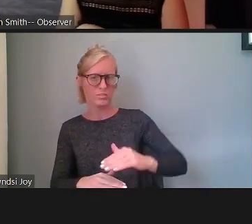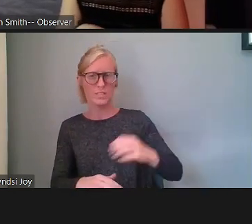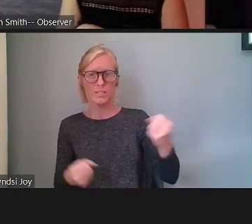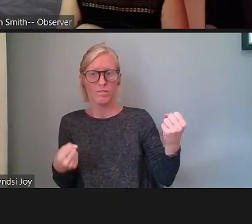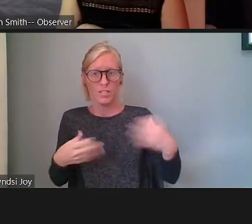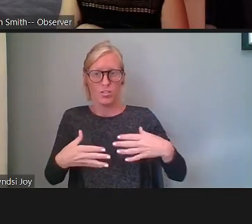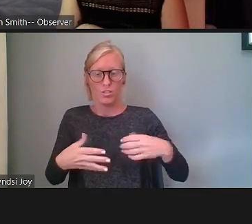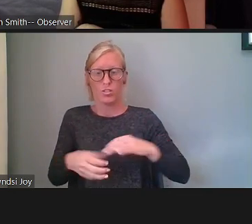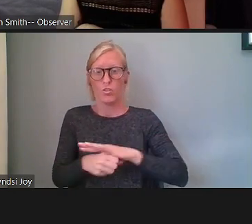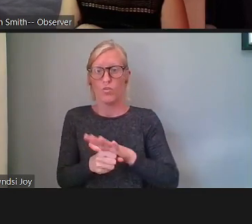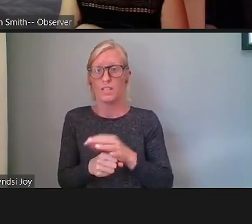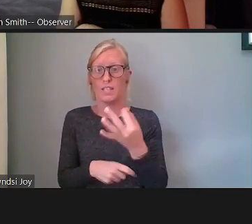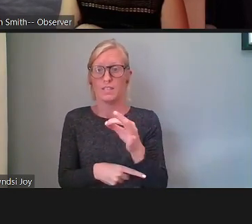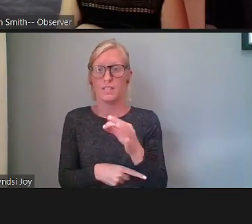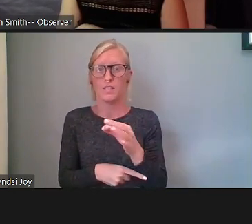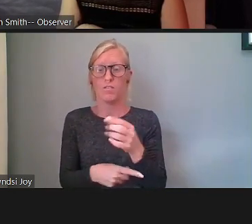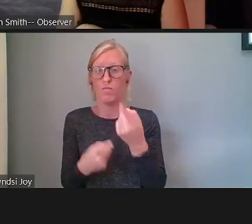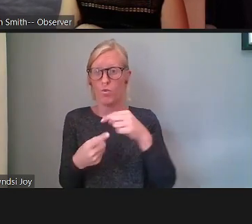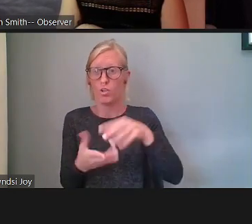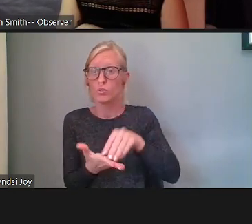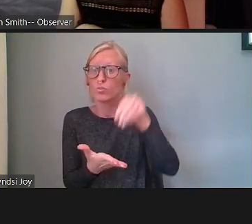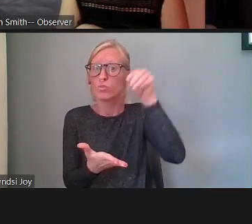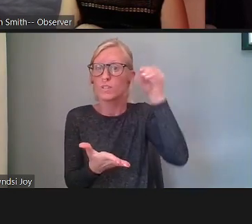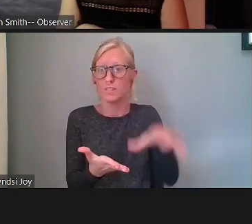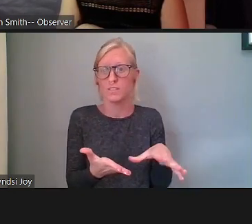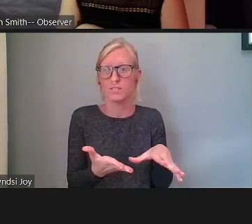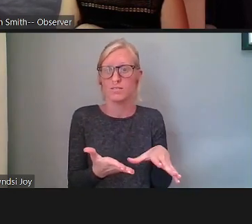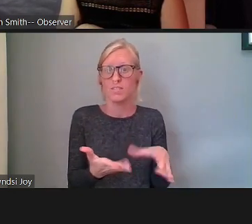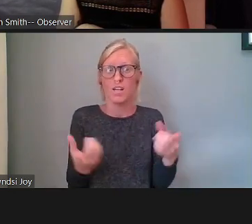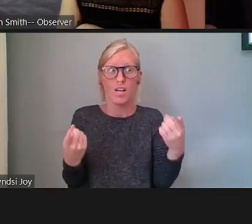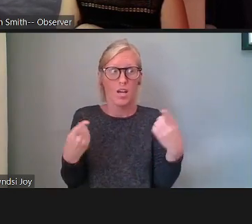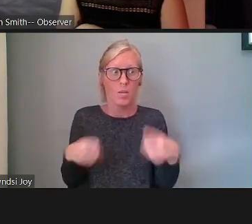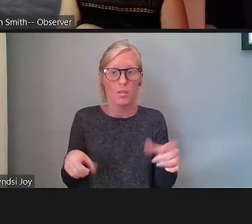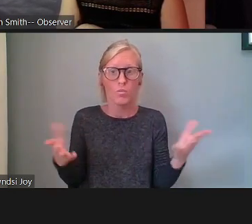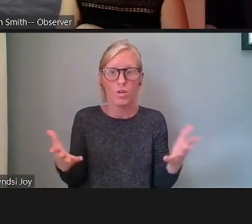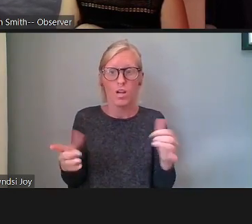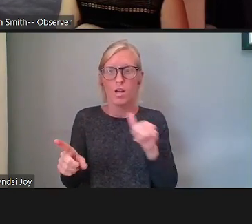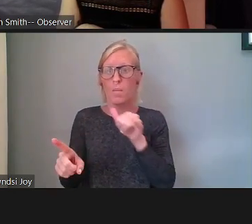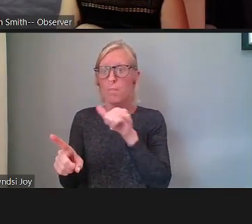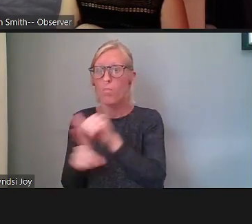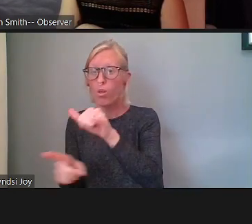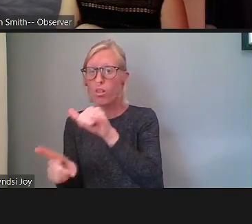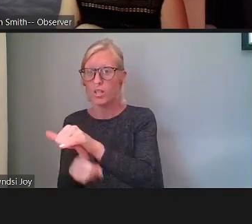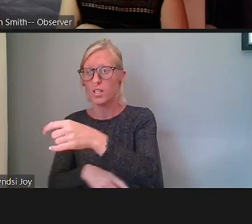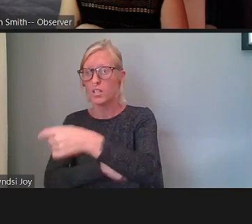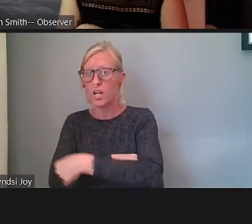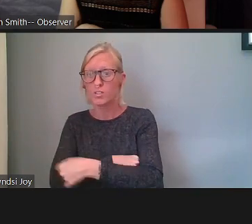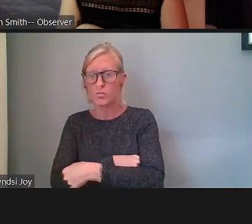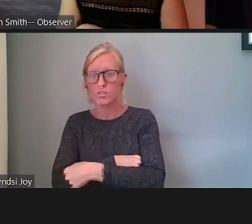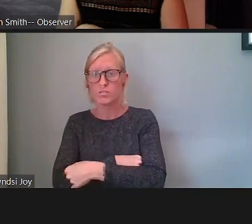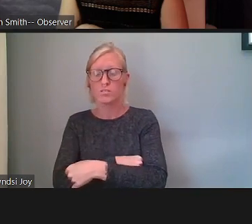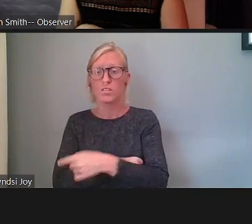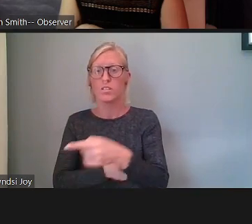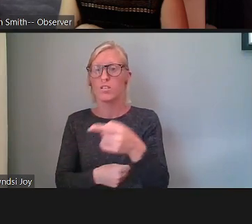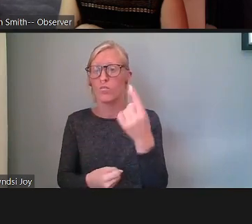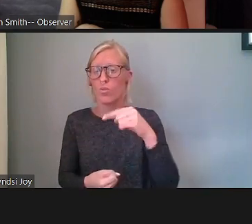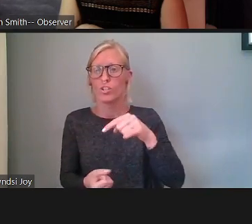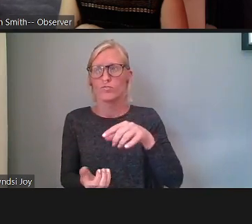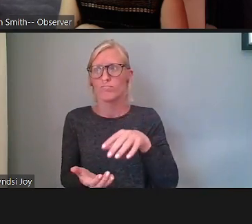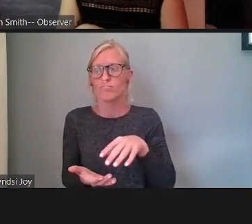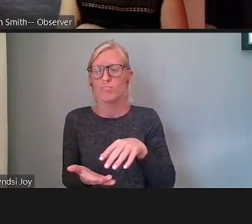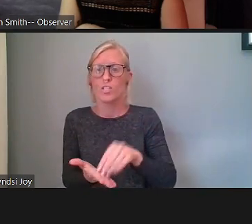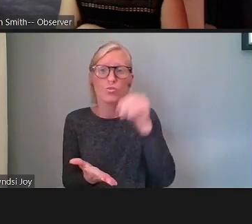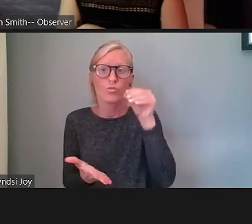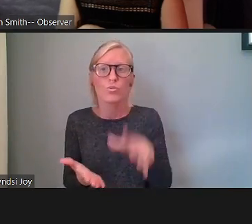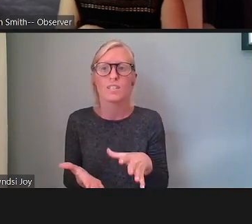among students and possible bullying consequences for children who are infected with COVID-19.